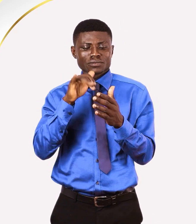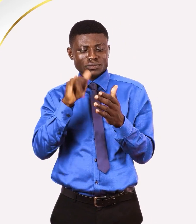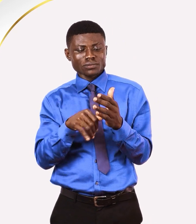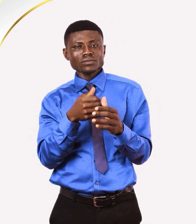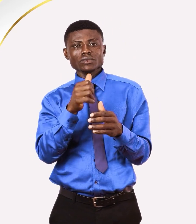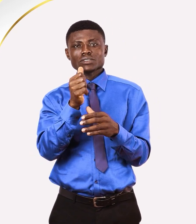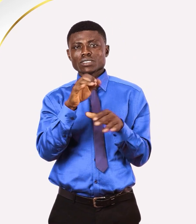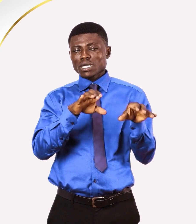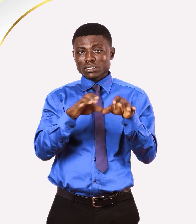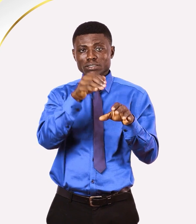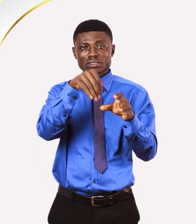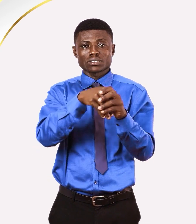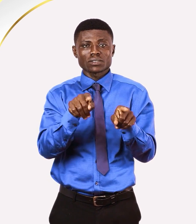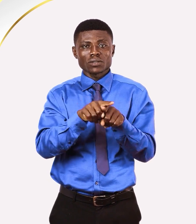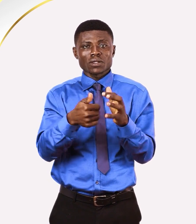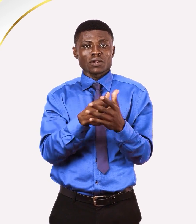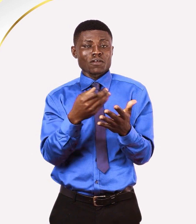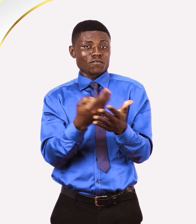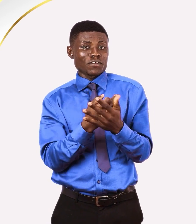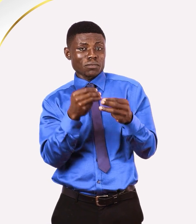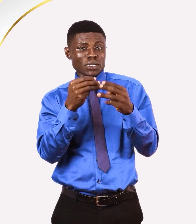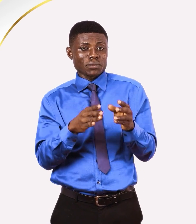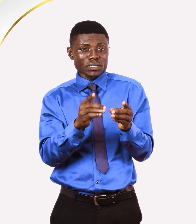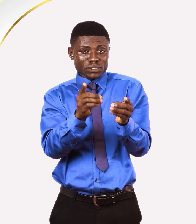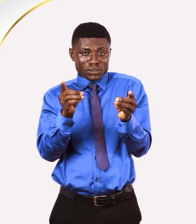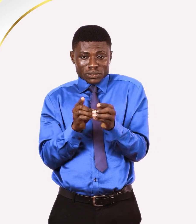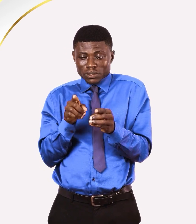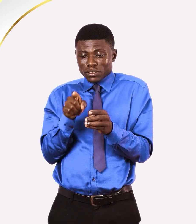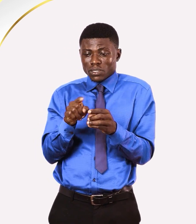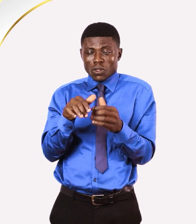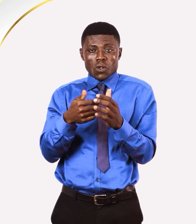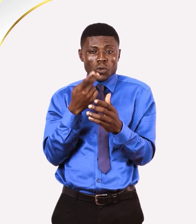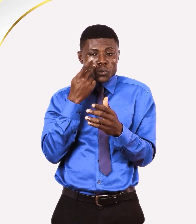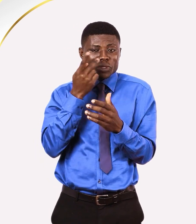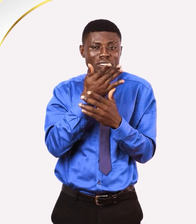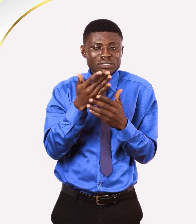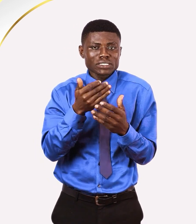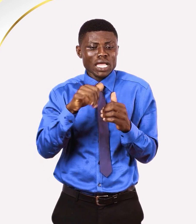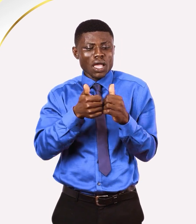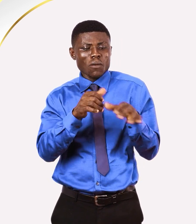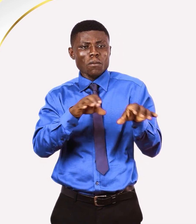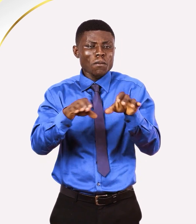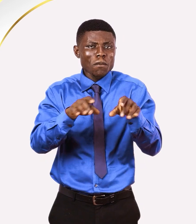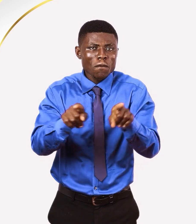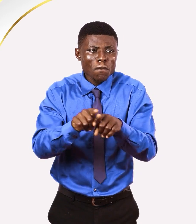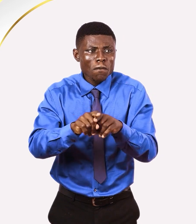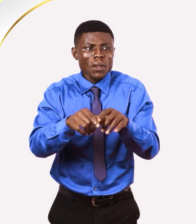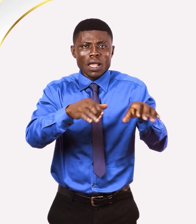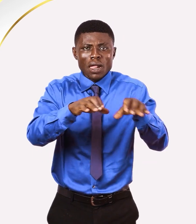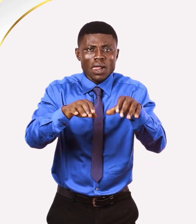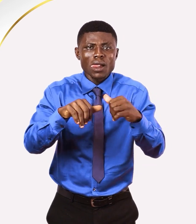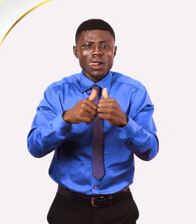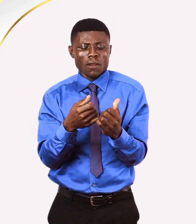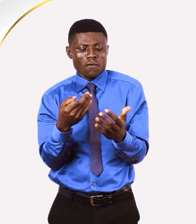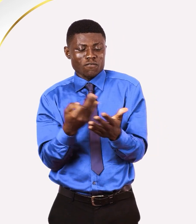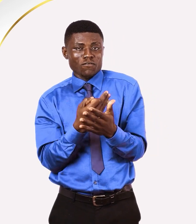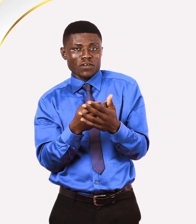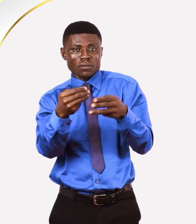or activities. The funds management department oversees the conduct and operation of